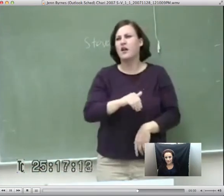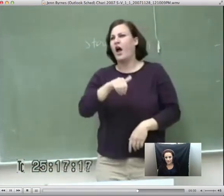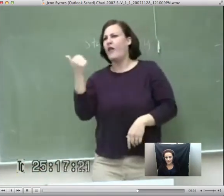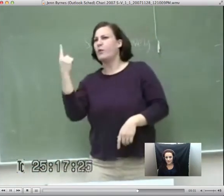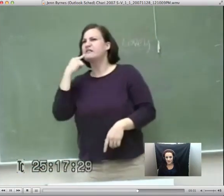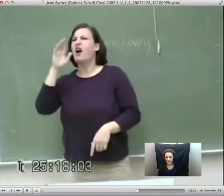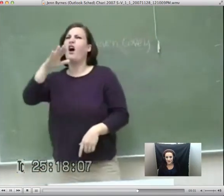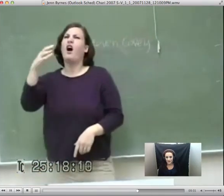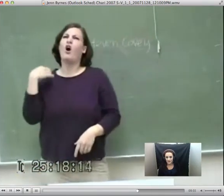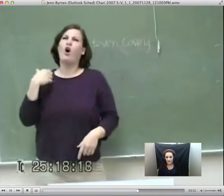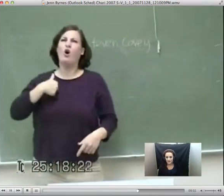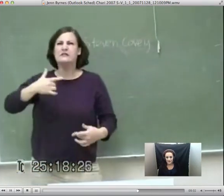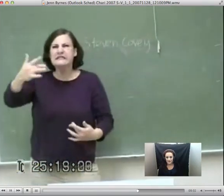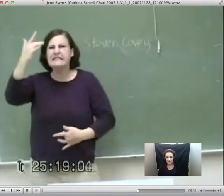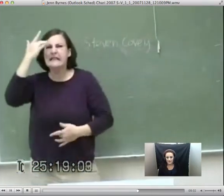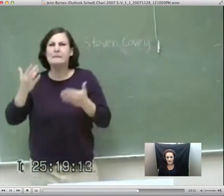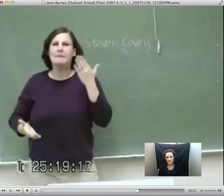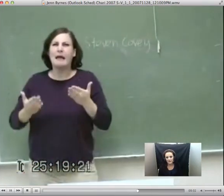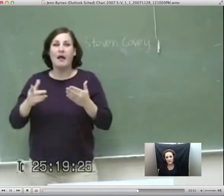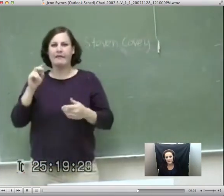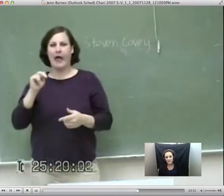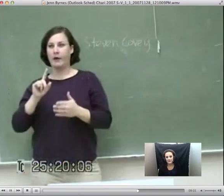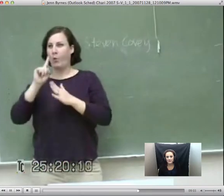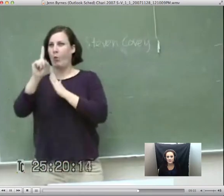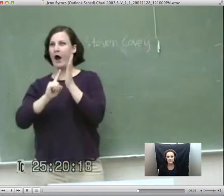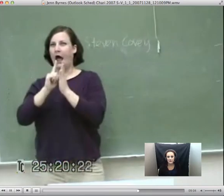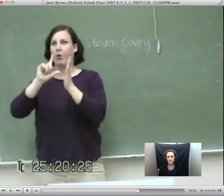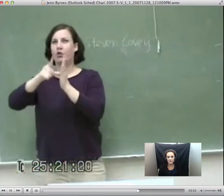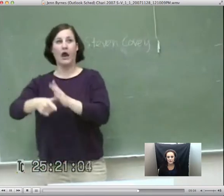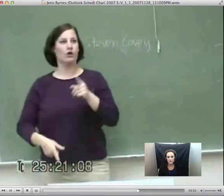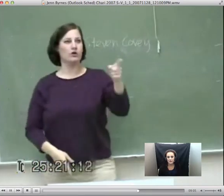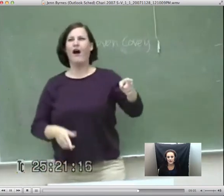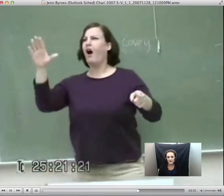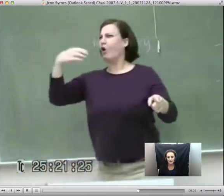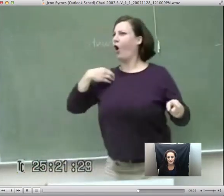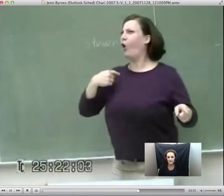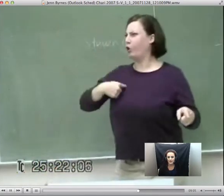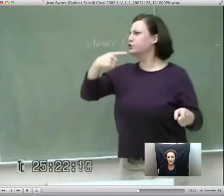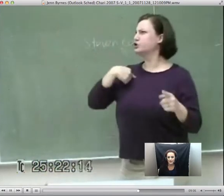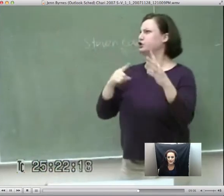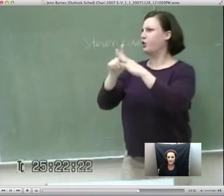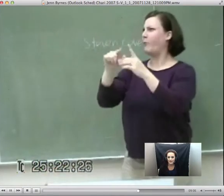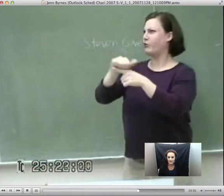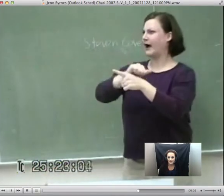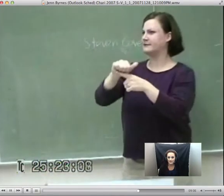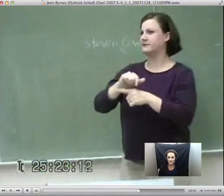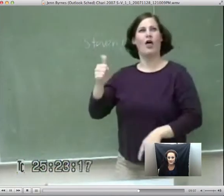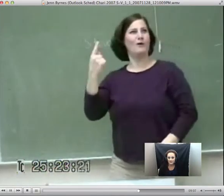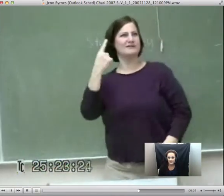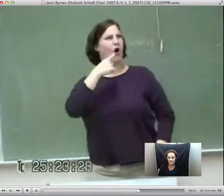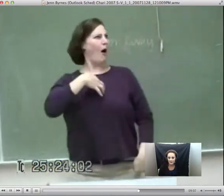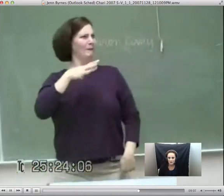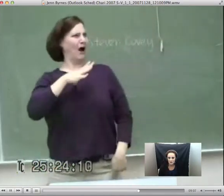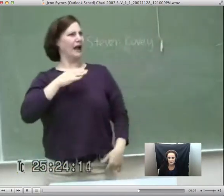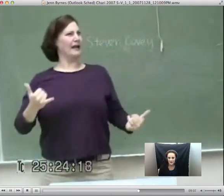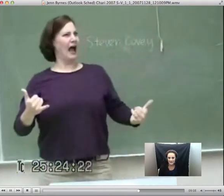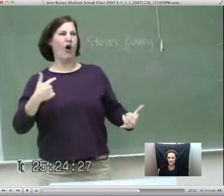And so sometimes they're like, oh, maybe I won't show up to practice, or an hour later, I'll show up to